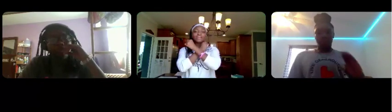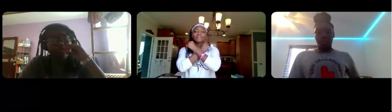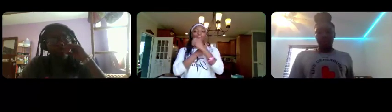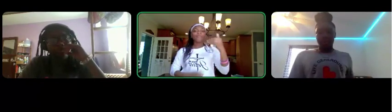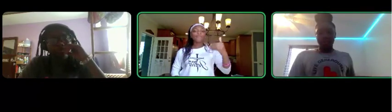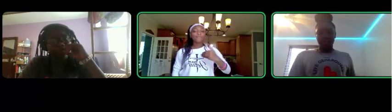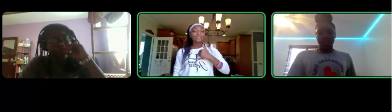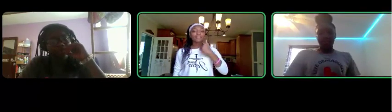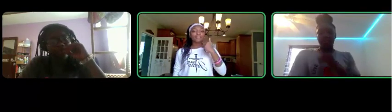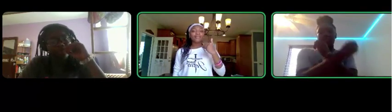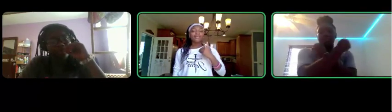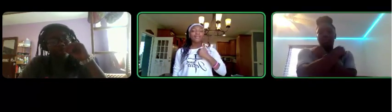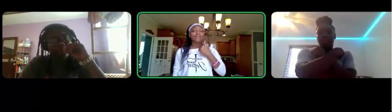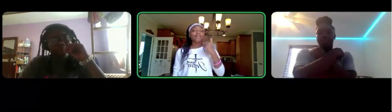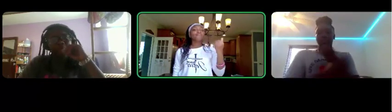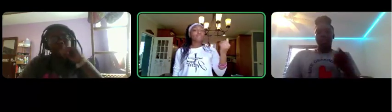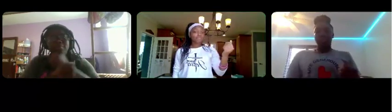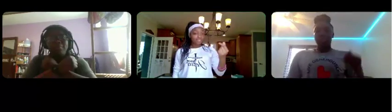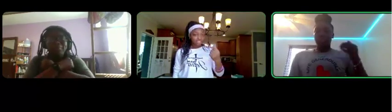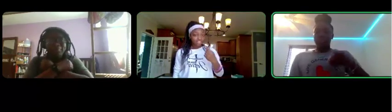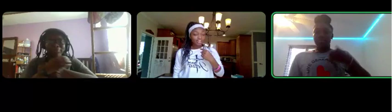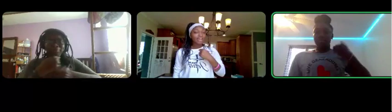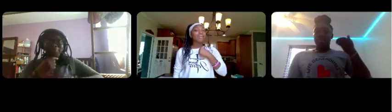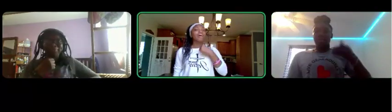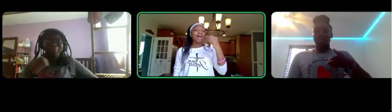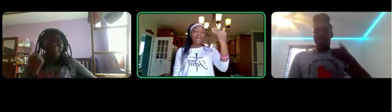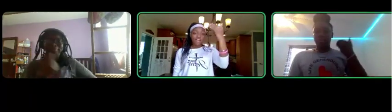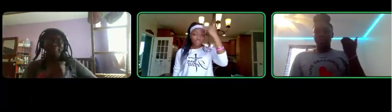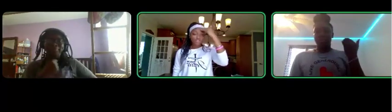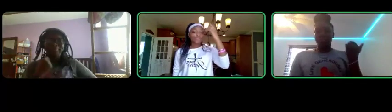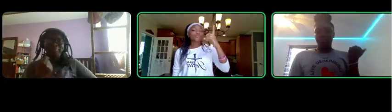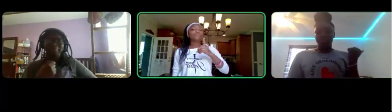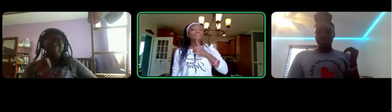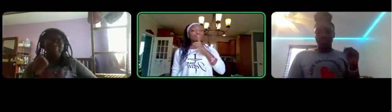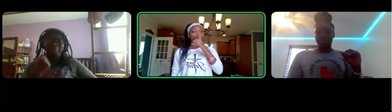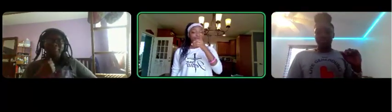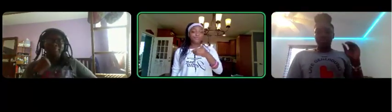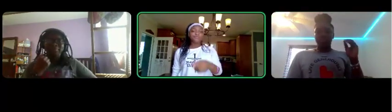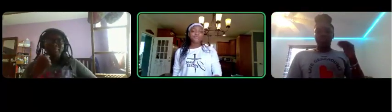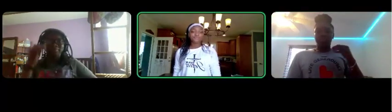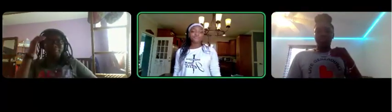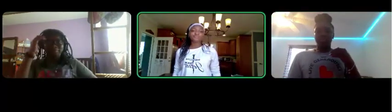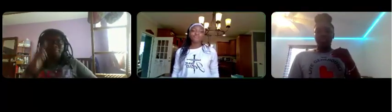love me. Shake your head, I know true.